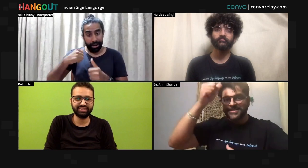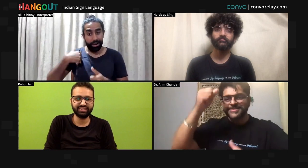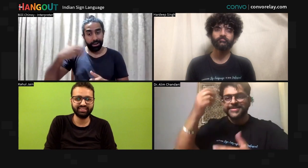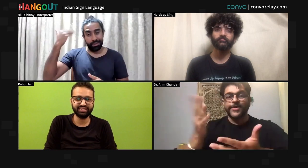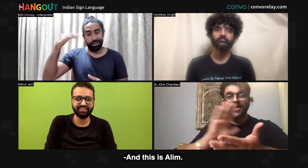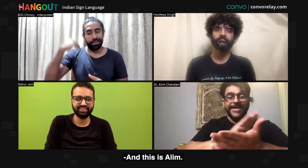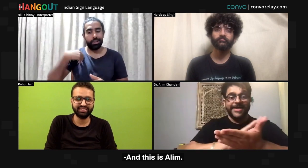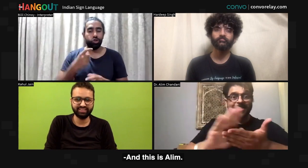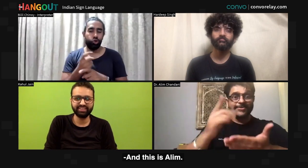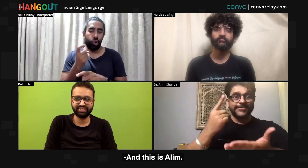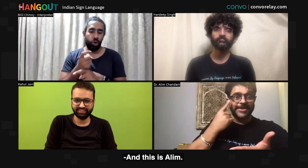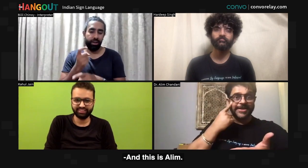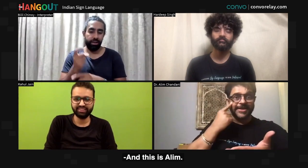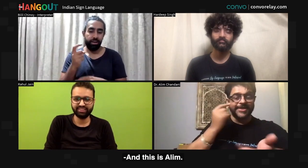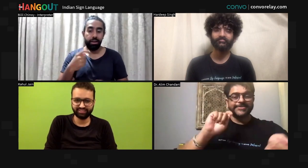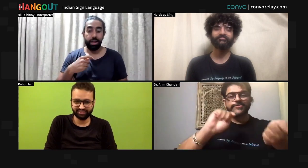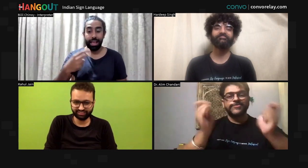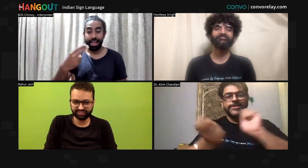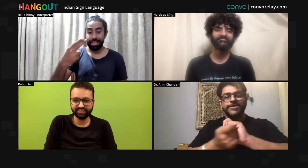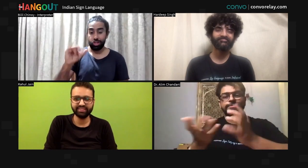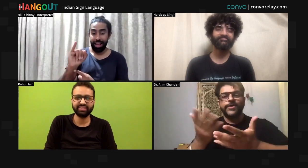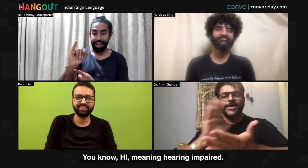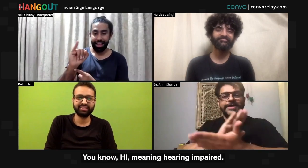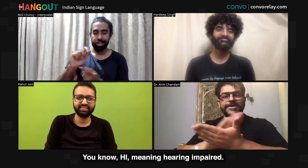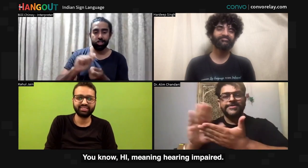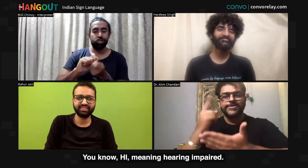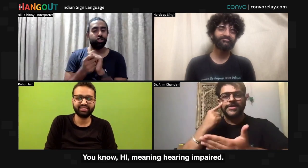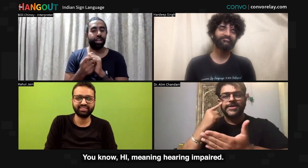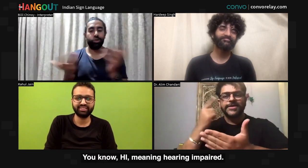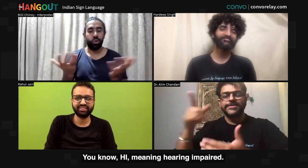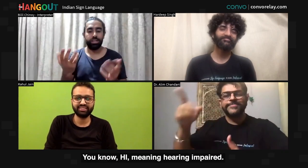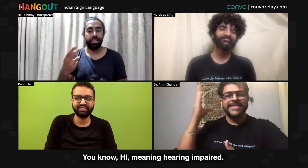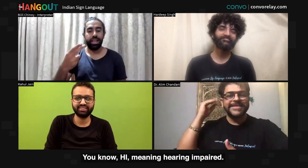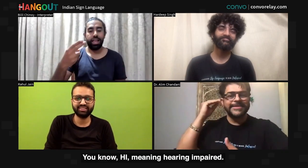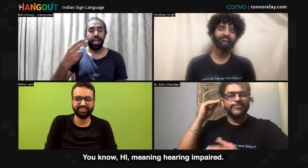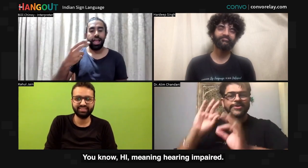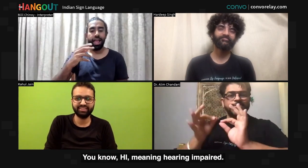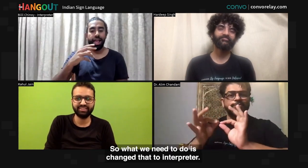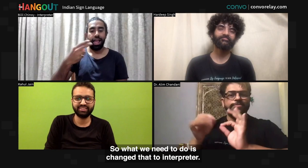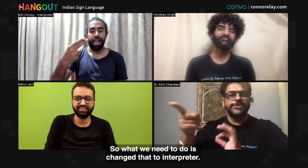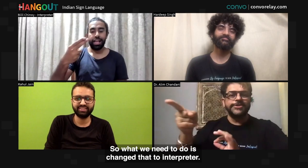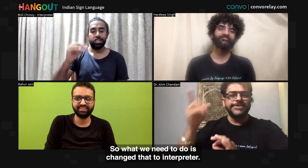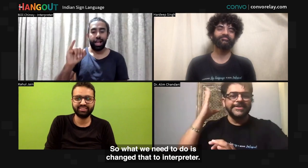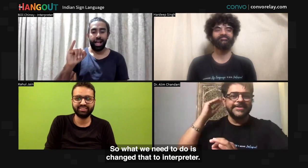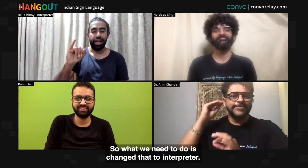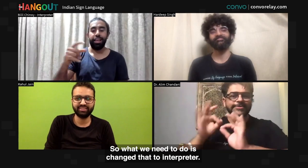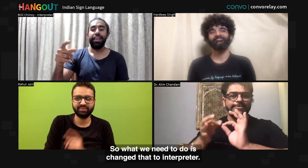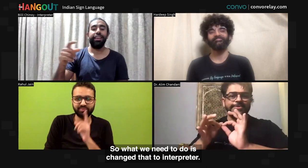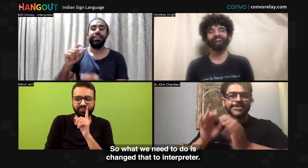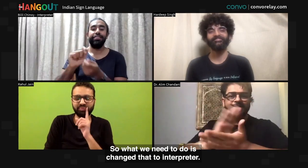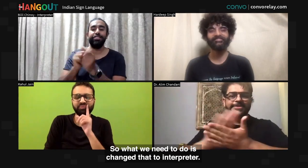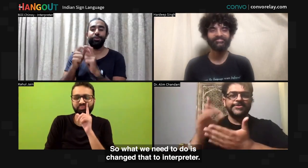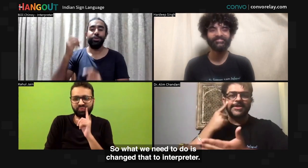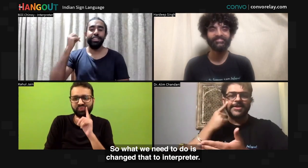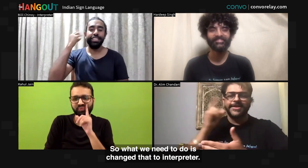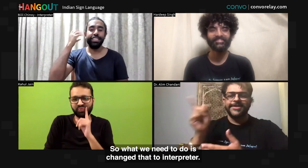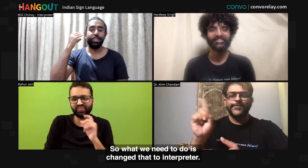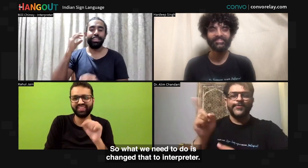And this is a lean, um, and, you know, H I meaning hearing impaired. So what we need to do, uh, is change that